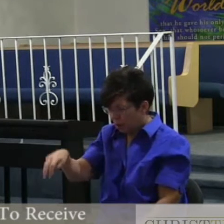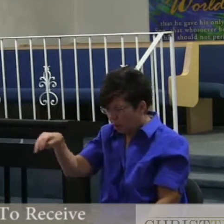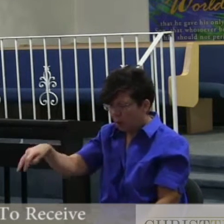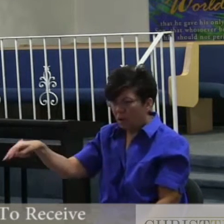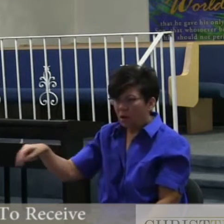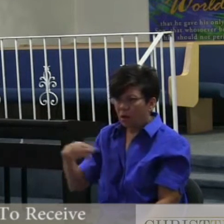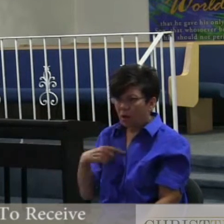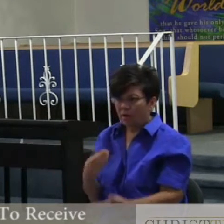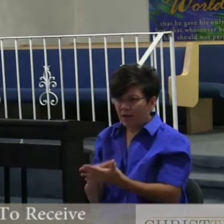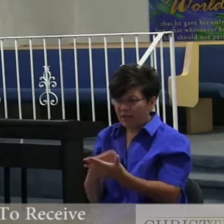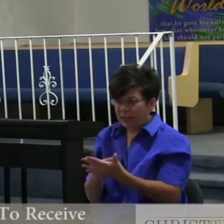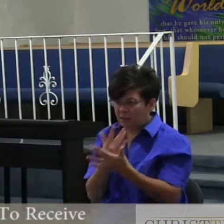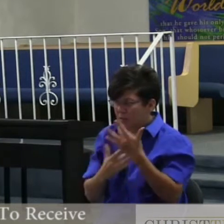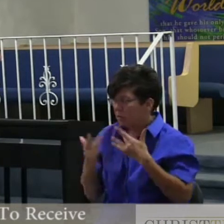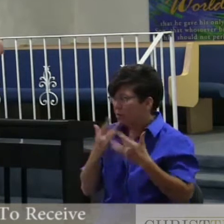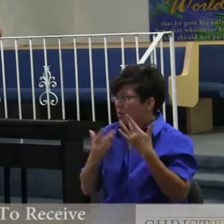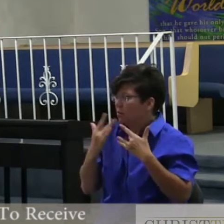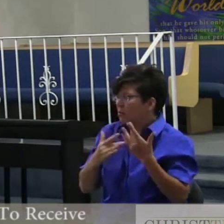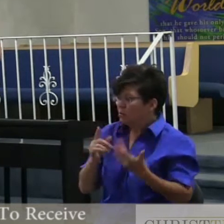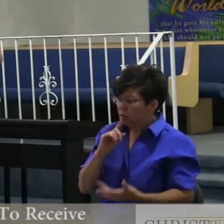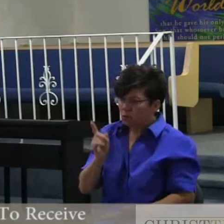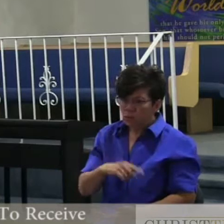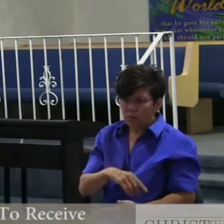our finances was like this.